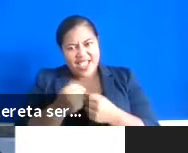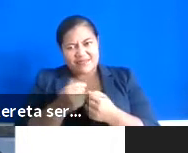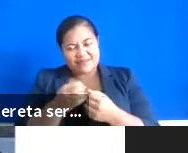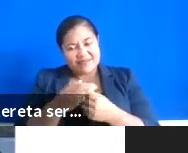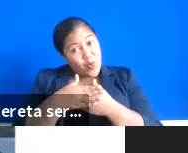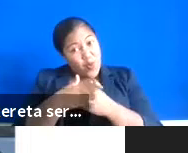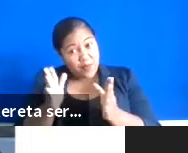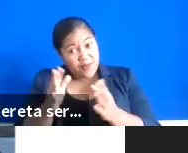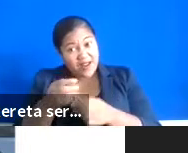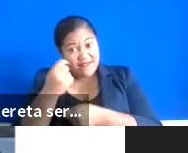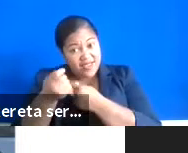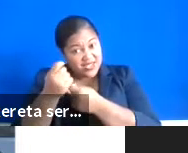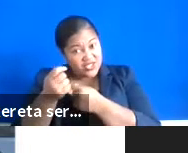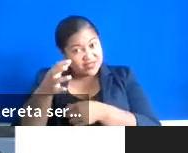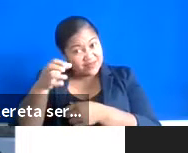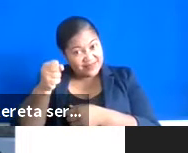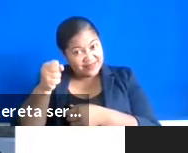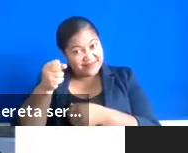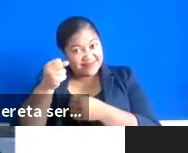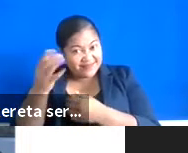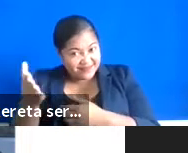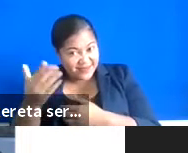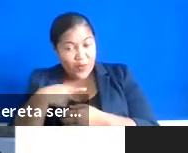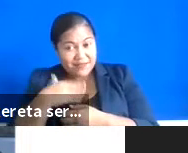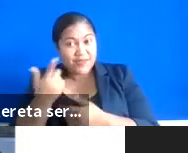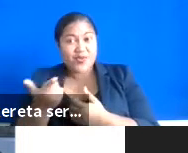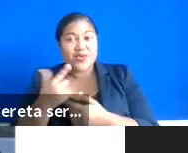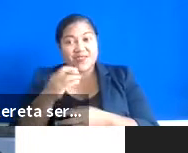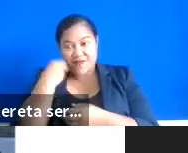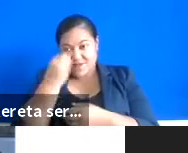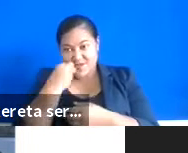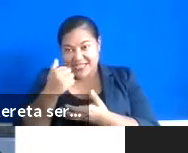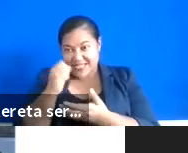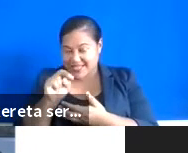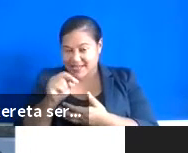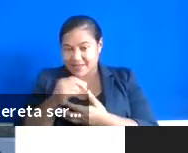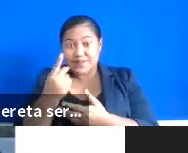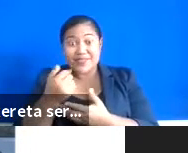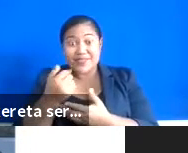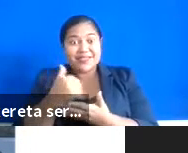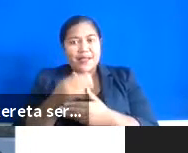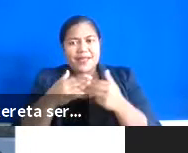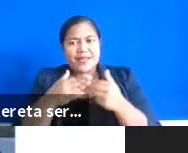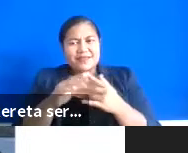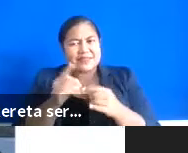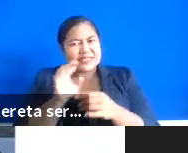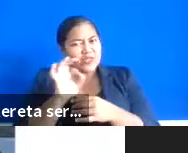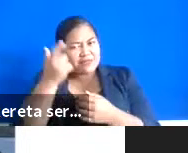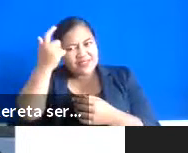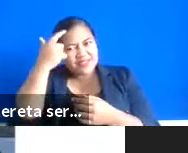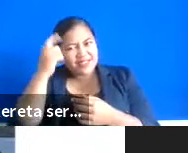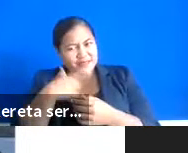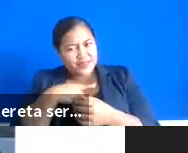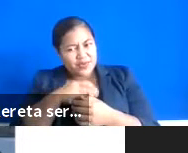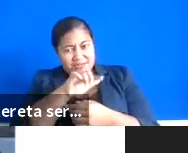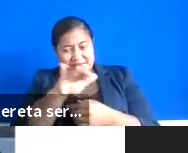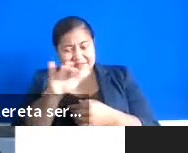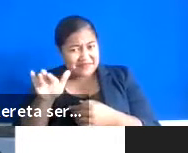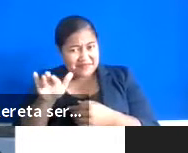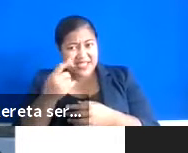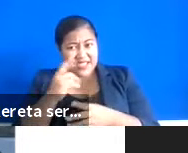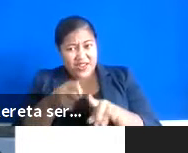to temporarily relieve food shortages um this sort of reduction in management it doesn't make sense for such an unpredictable or a long-term